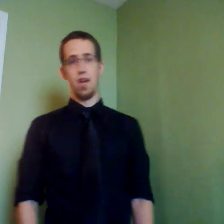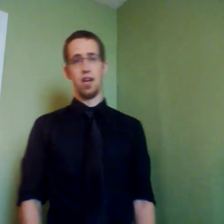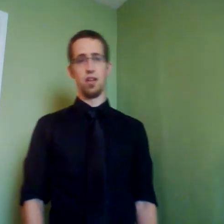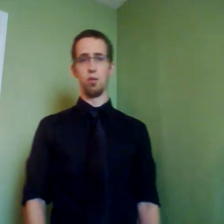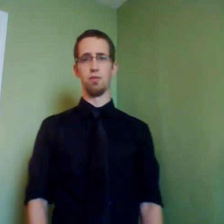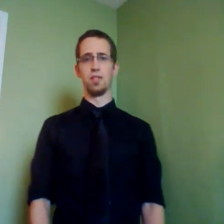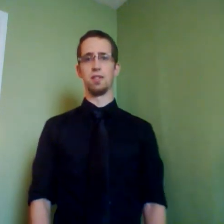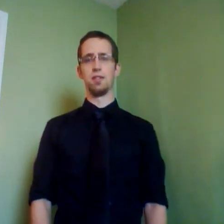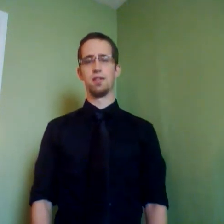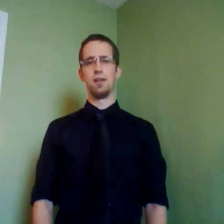sign equivalent.